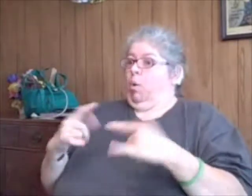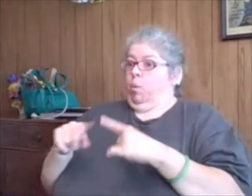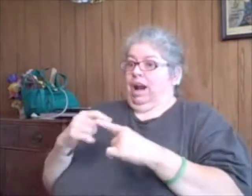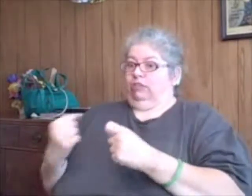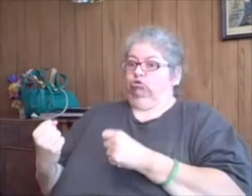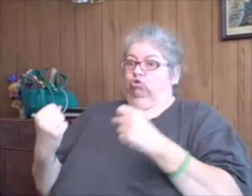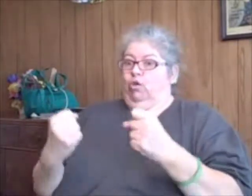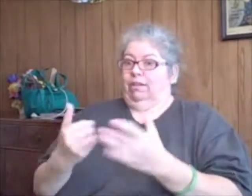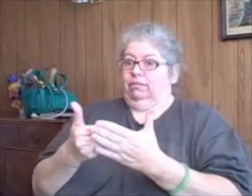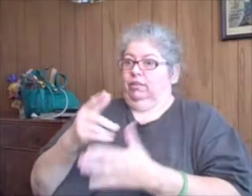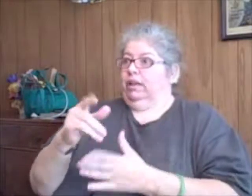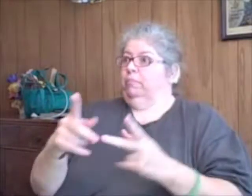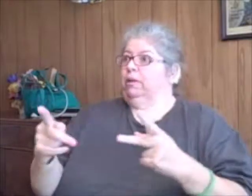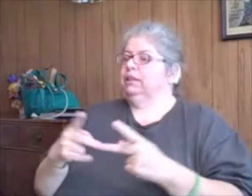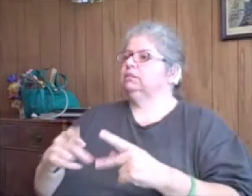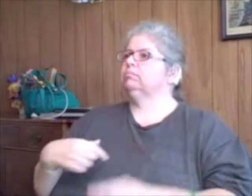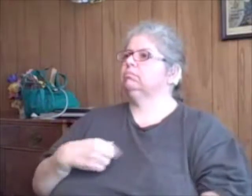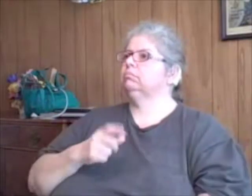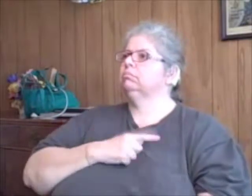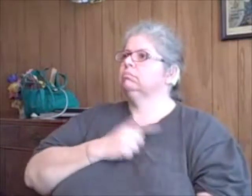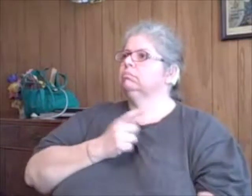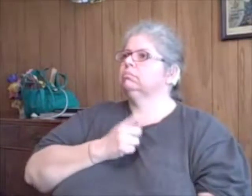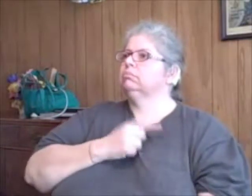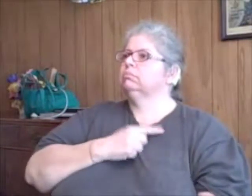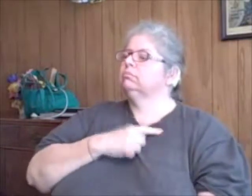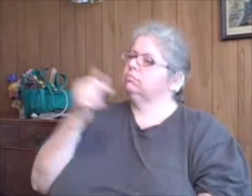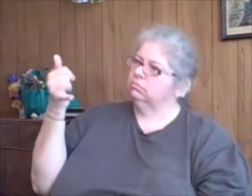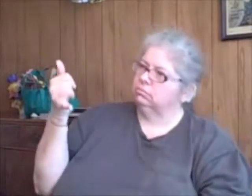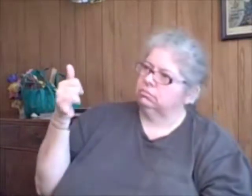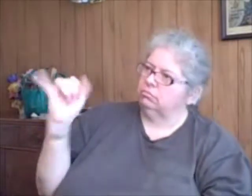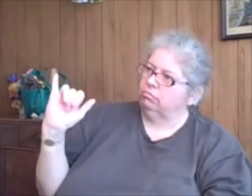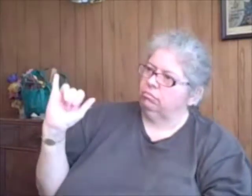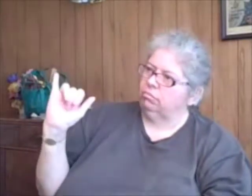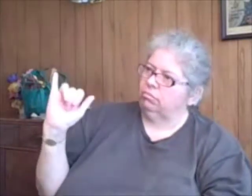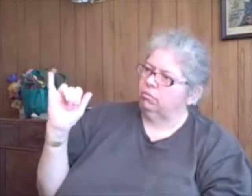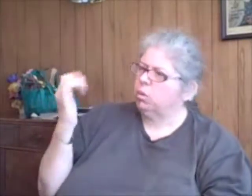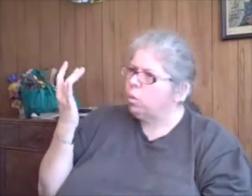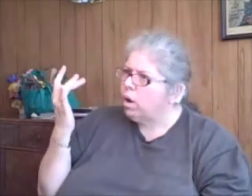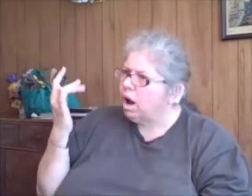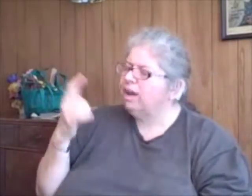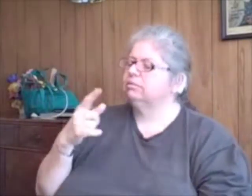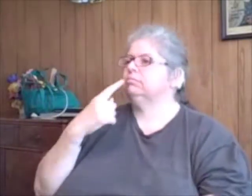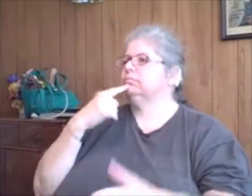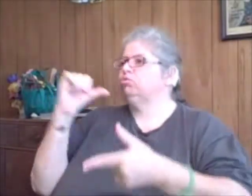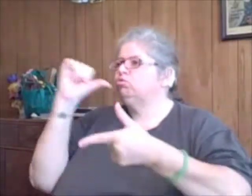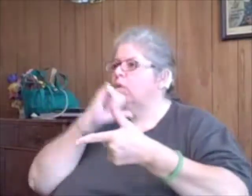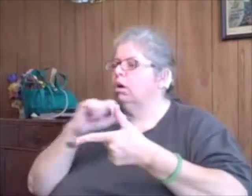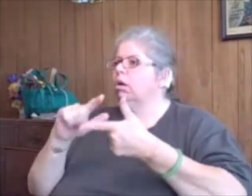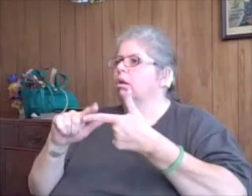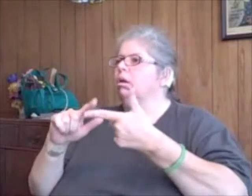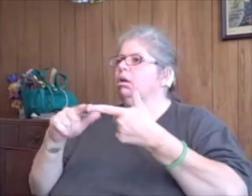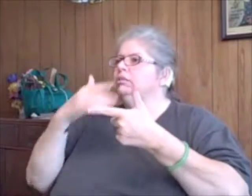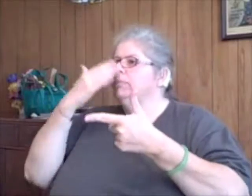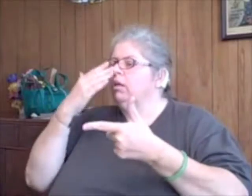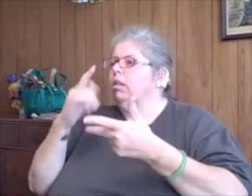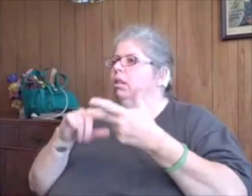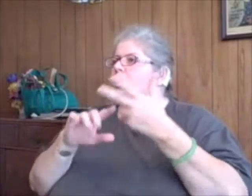Even now, when I drive by that place, my heart palpitates, beats 100 miles a minute. I can still smell